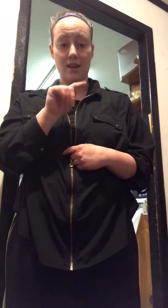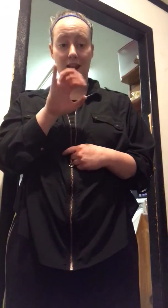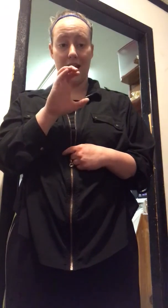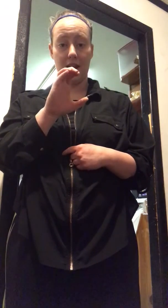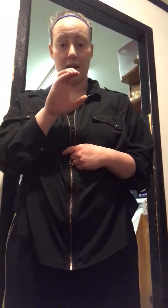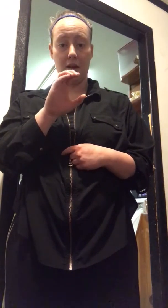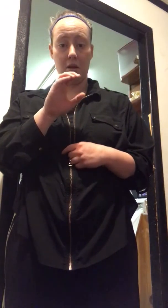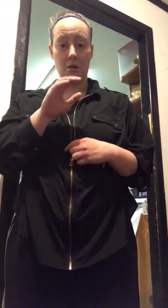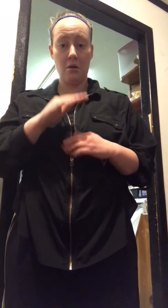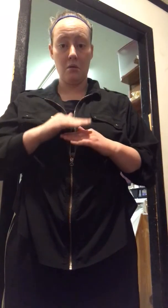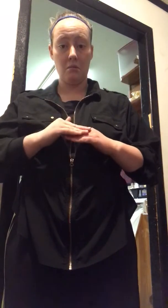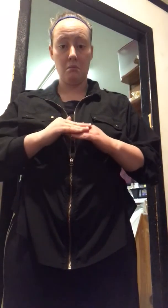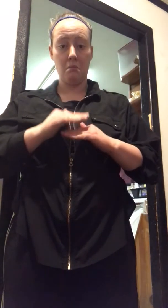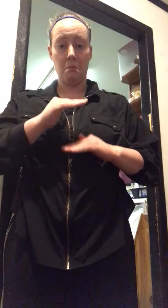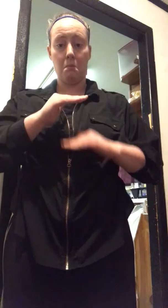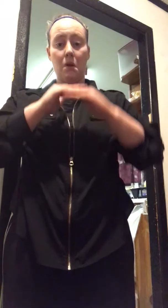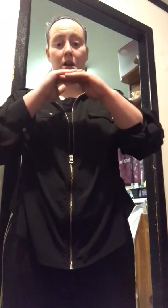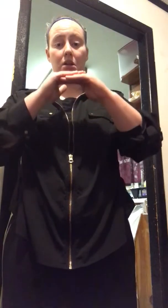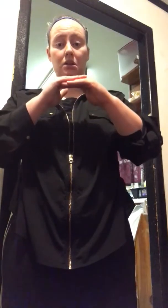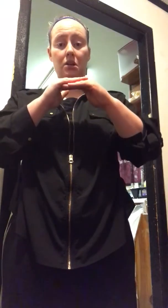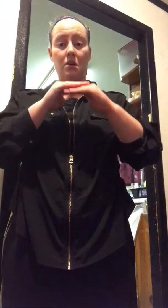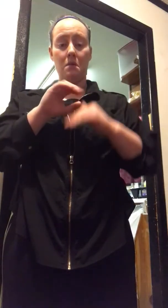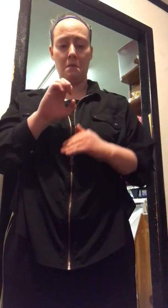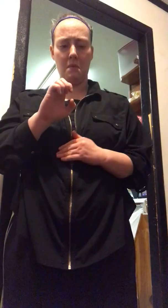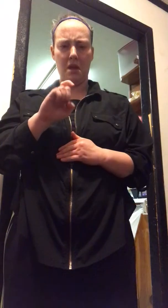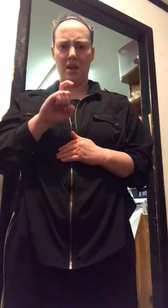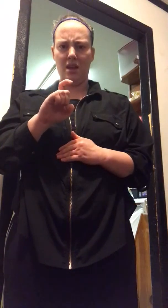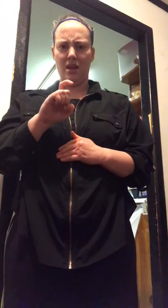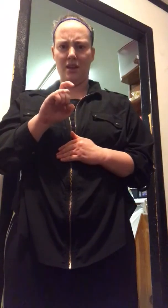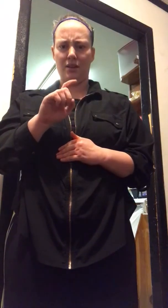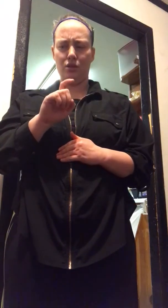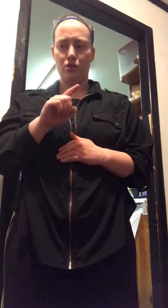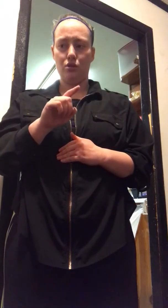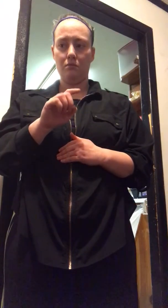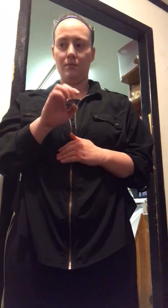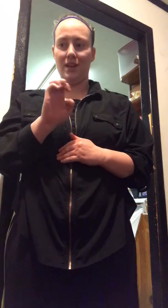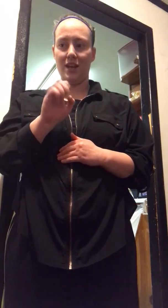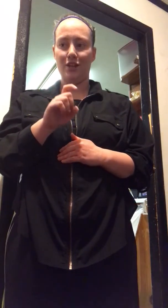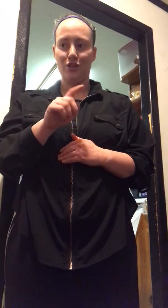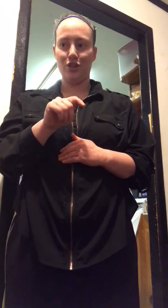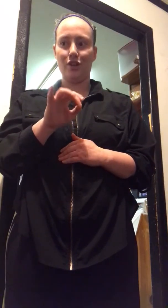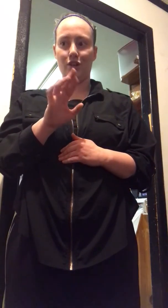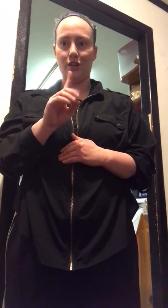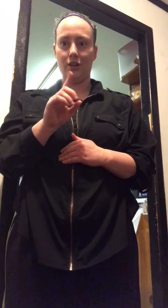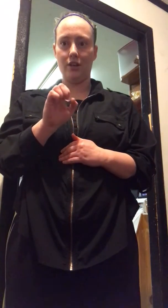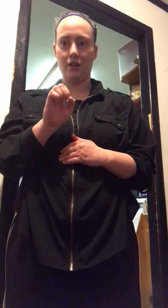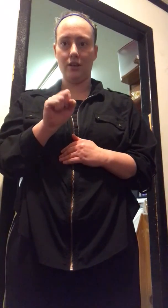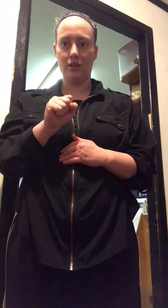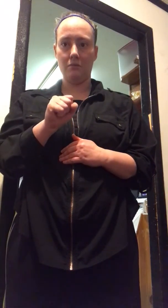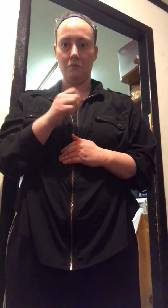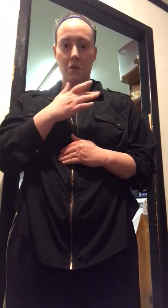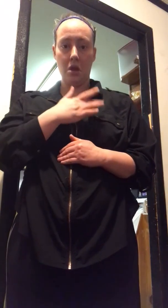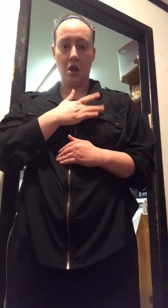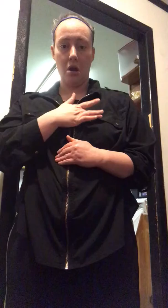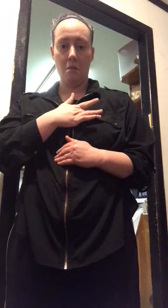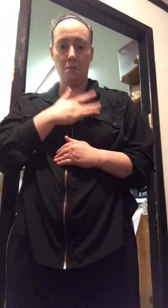pressure exerted by the blood on vessels as the heart pumps. This is what sign?